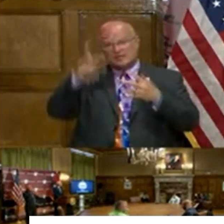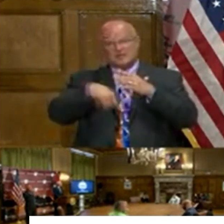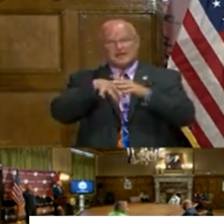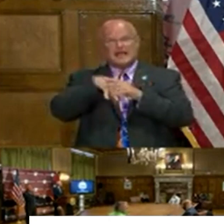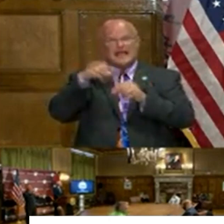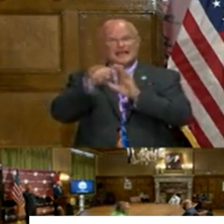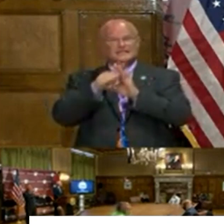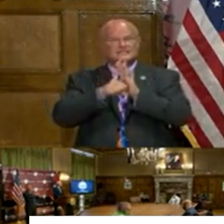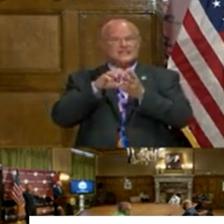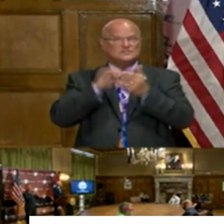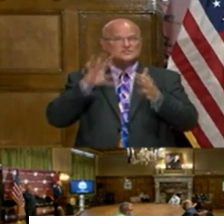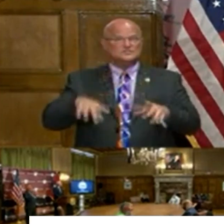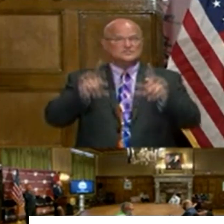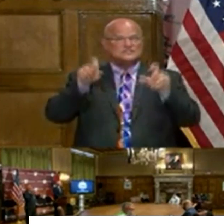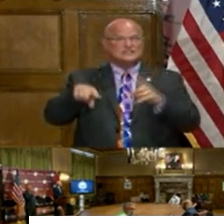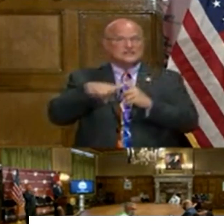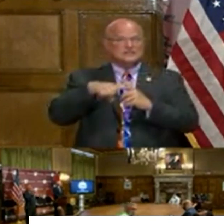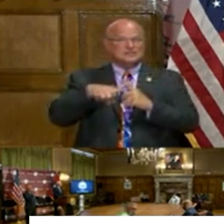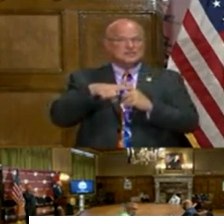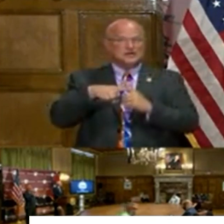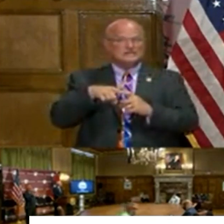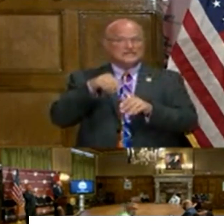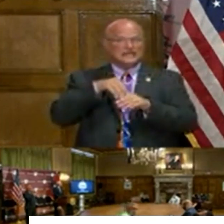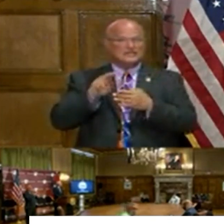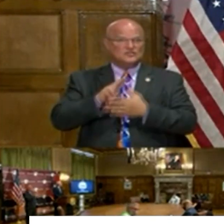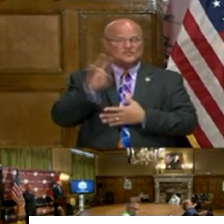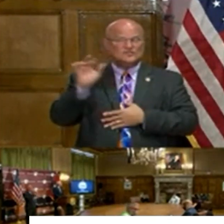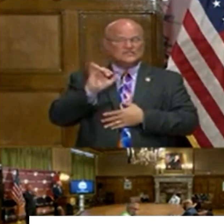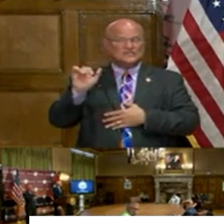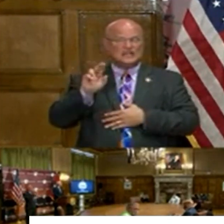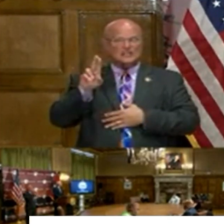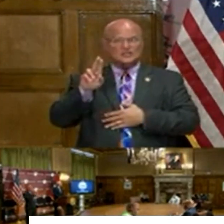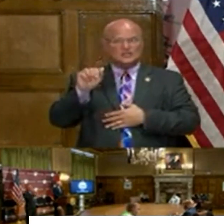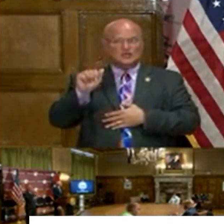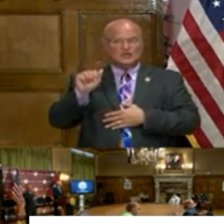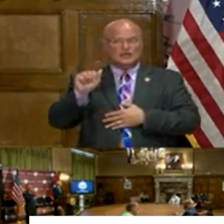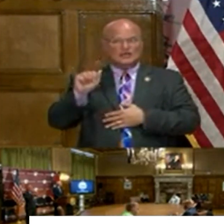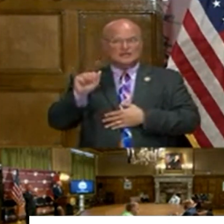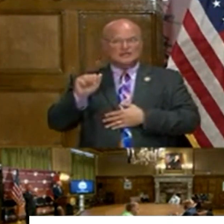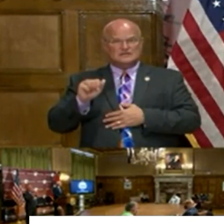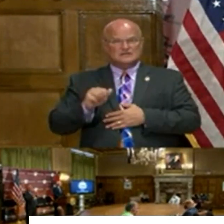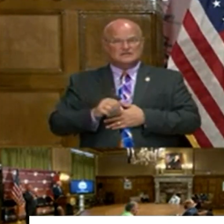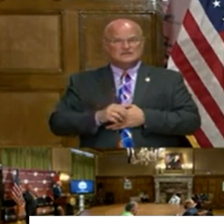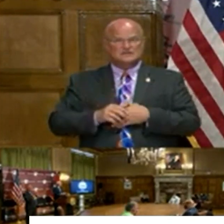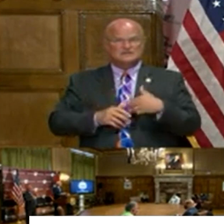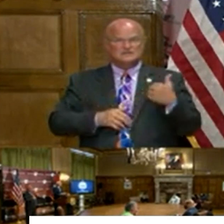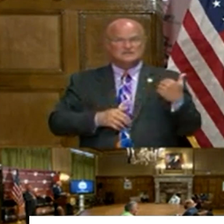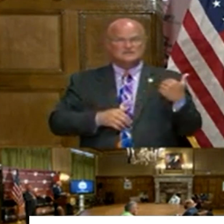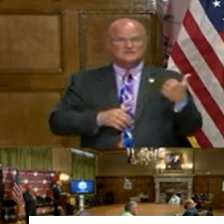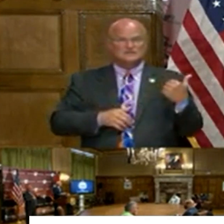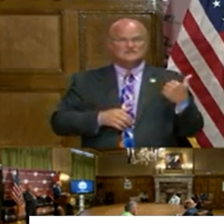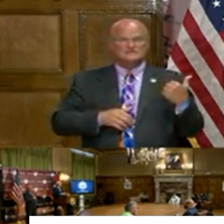out-of-state students testing positive, say, at universities like the University of Arkansas? Well,